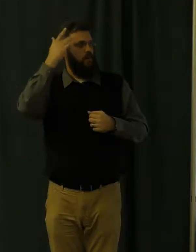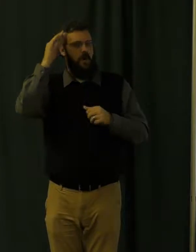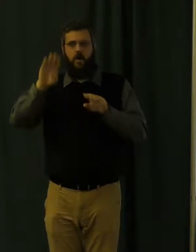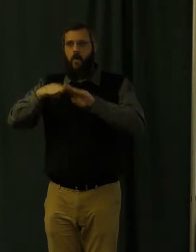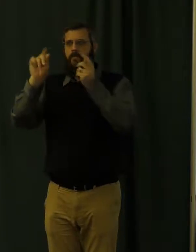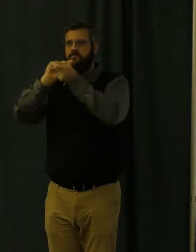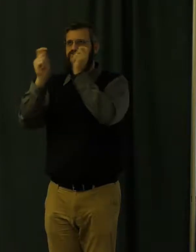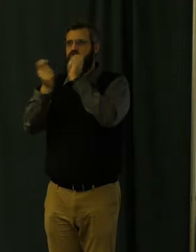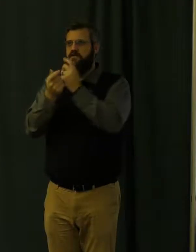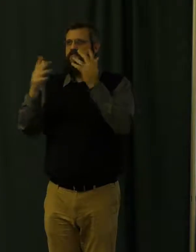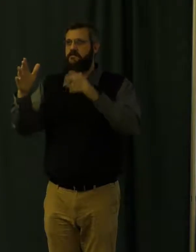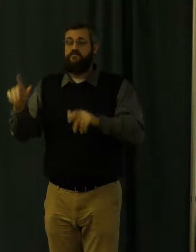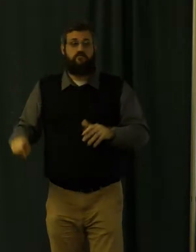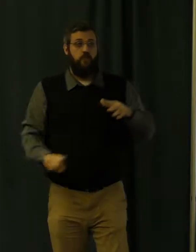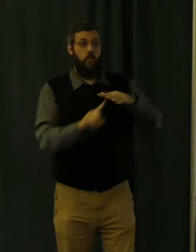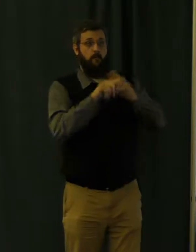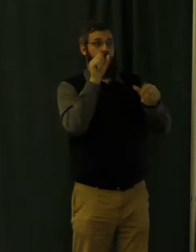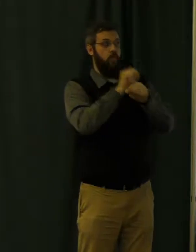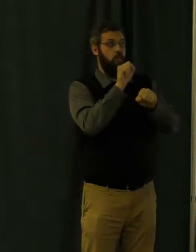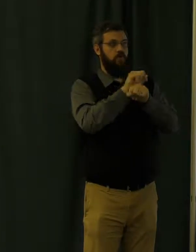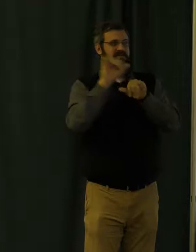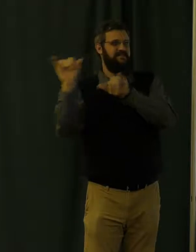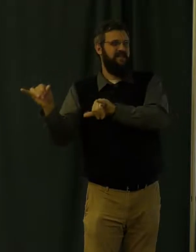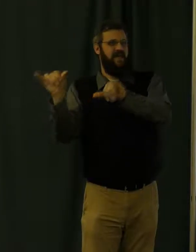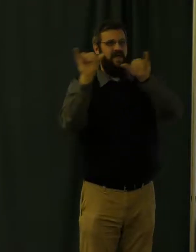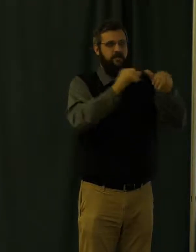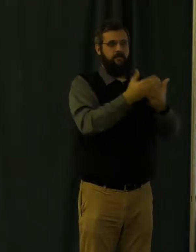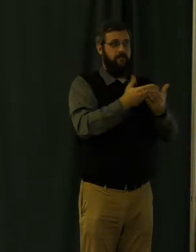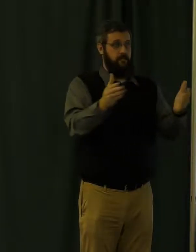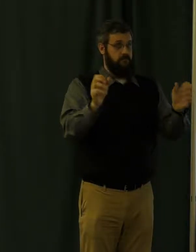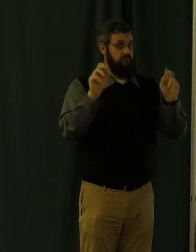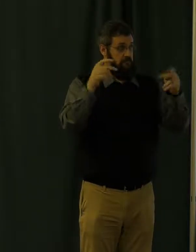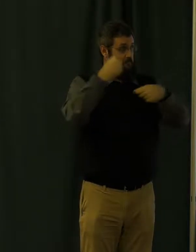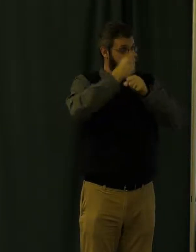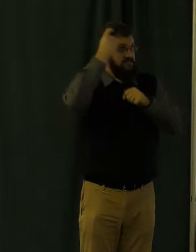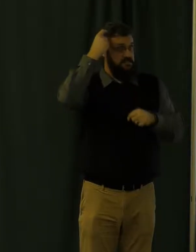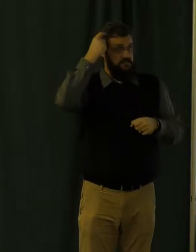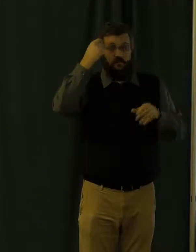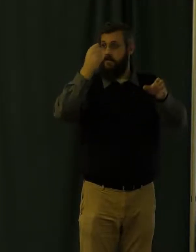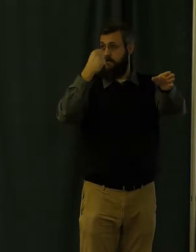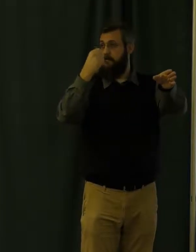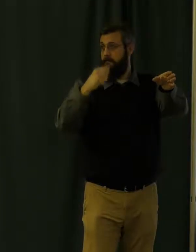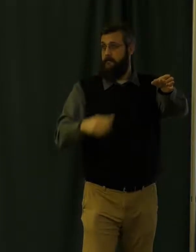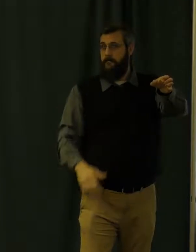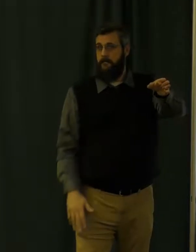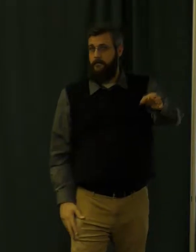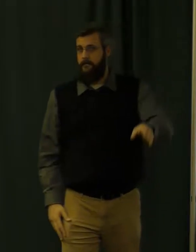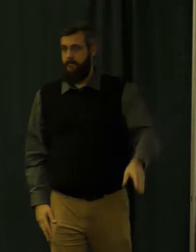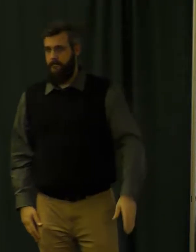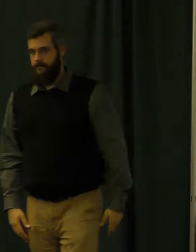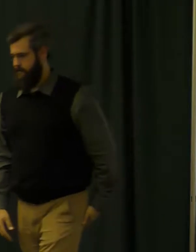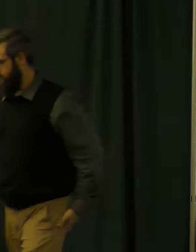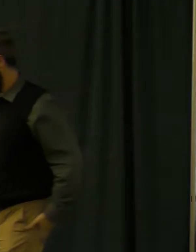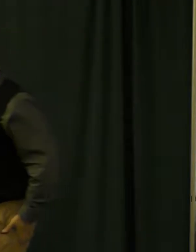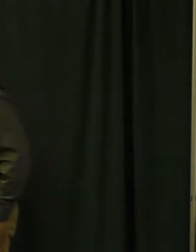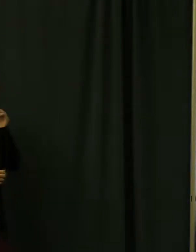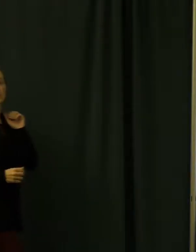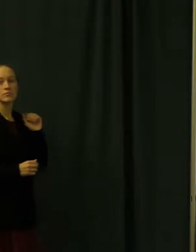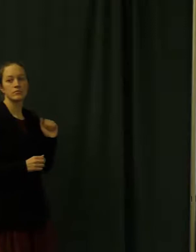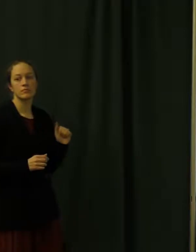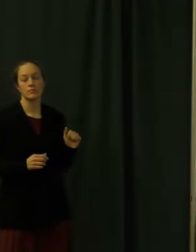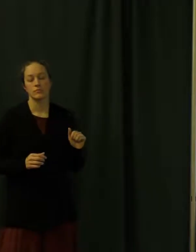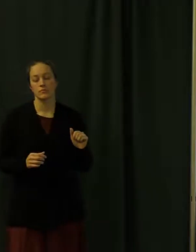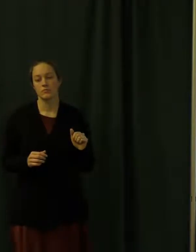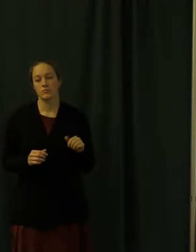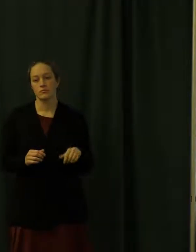change it, and then when you get to work, it's that same file. It's the latest file. Does that make sense? Yeah. Okay. Yeah. I use